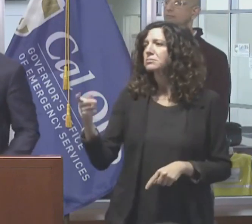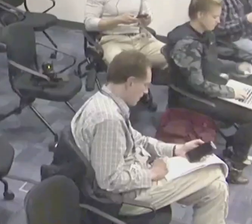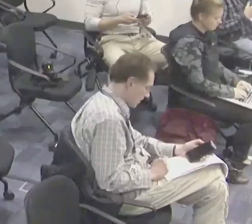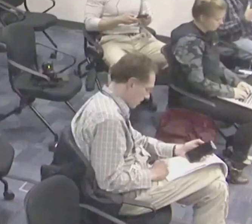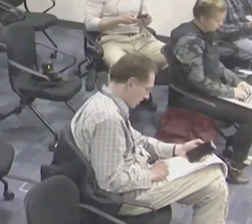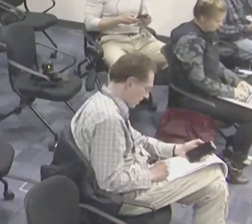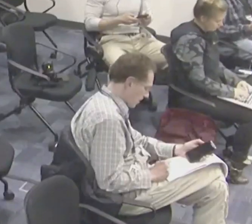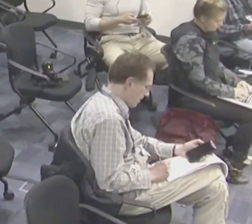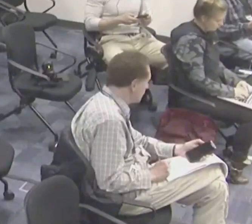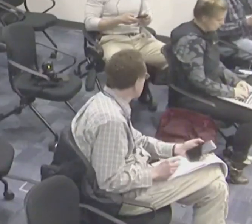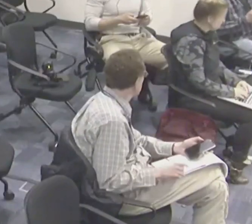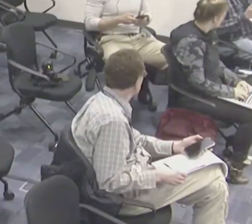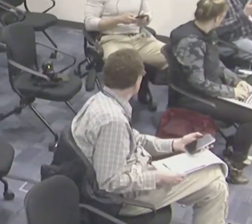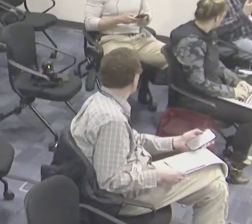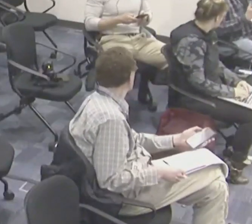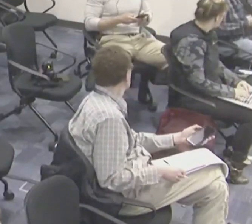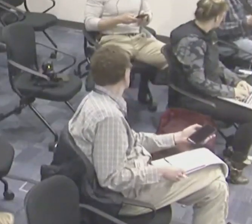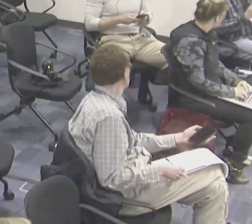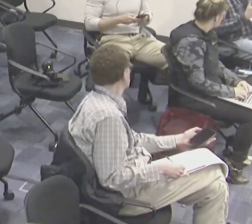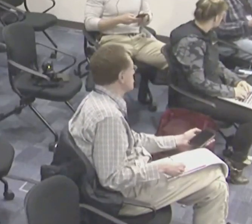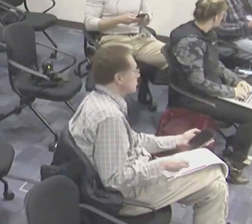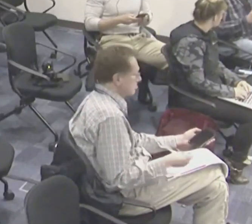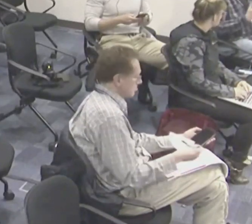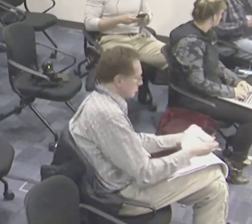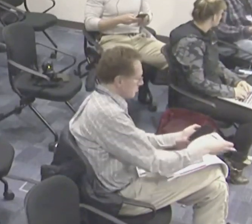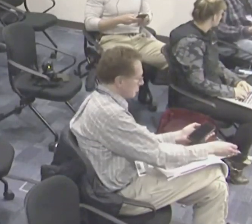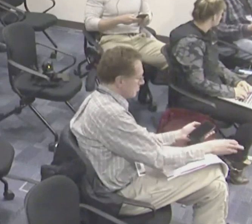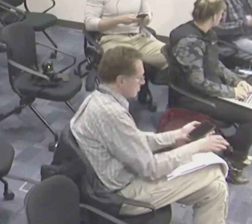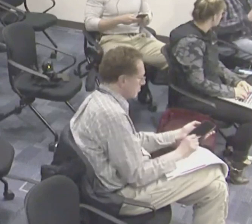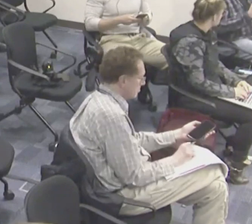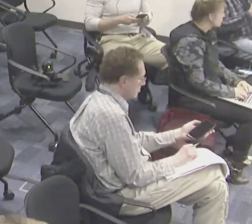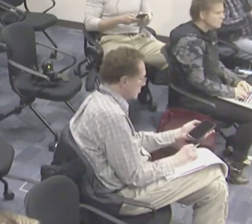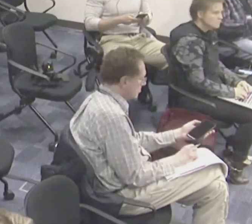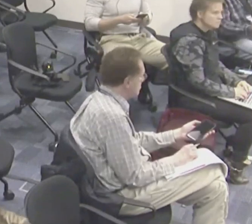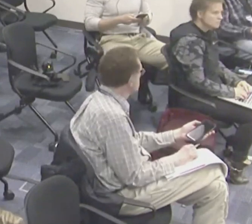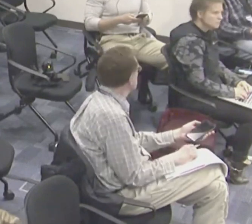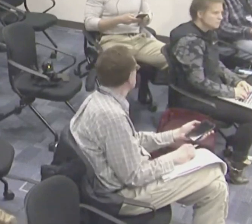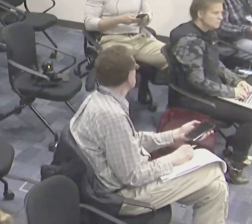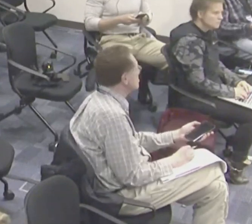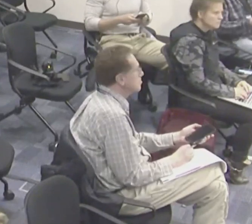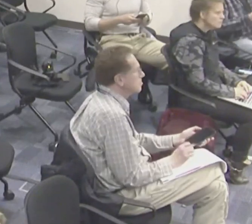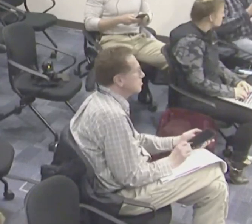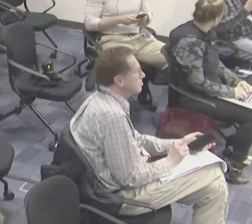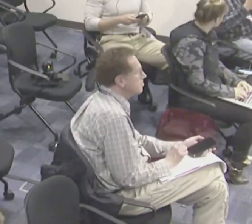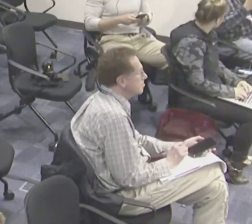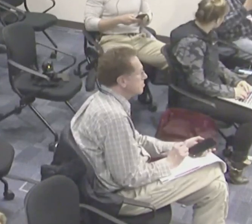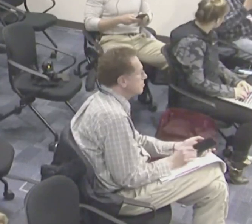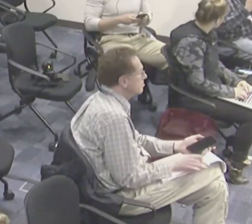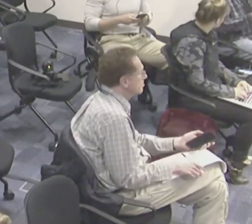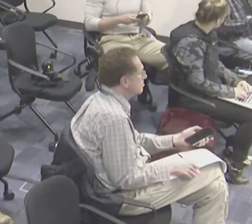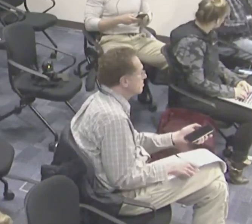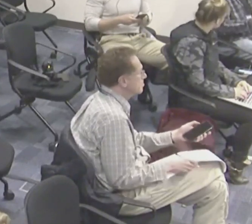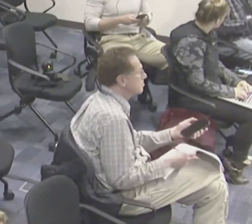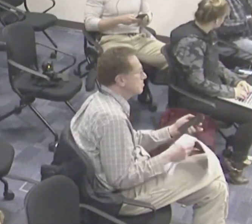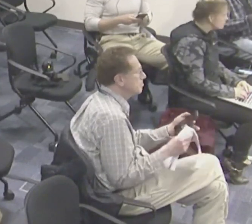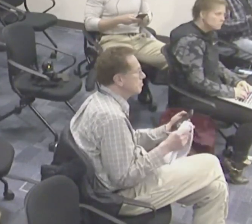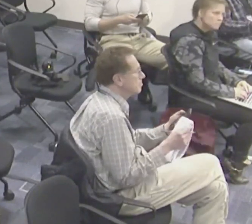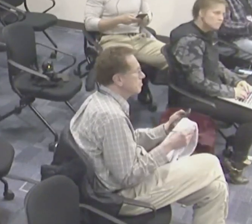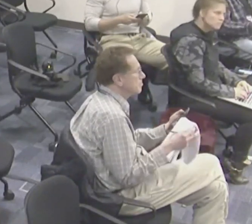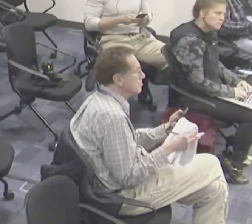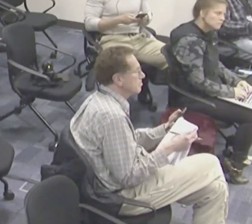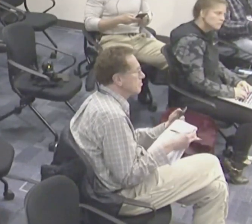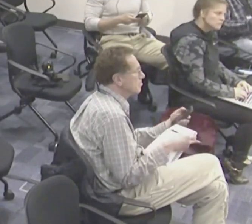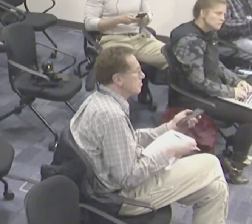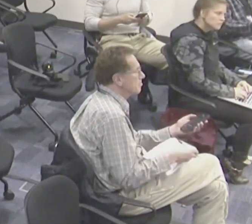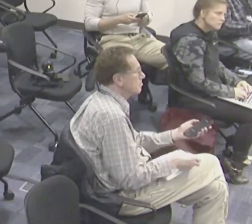you were issuing a directive about bars and nightclubs and restaurants, yep, and as well as nursing homes. Is that an order by the